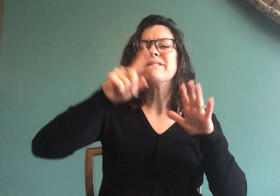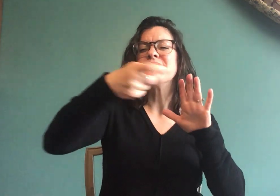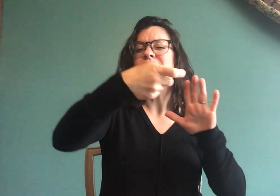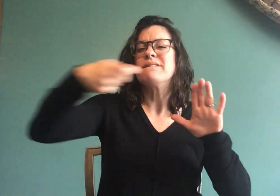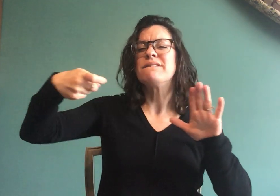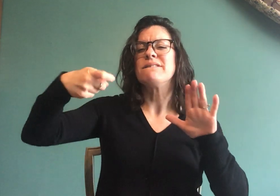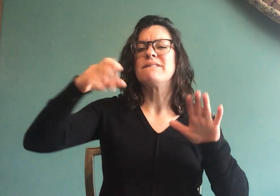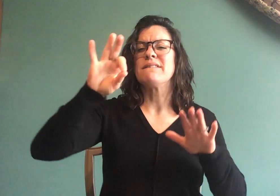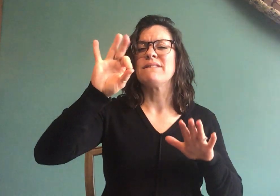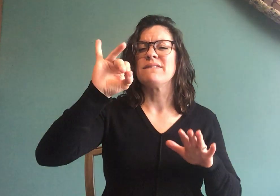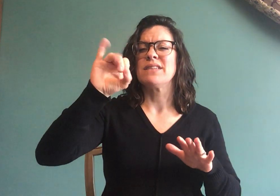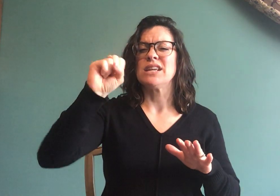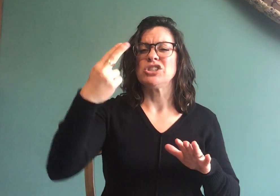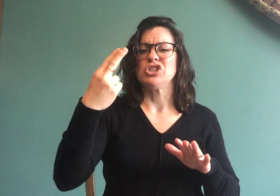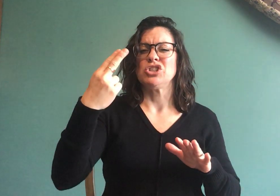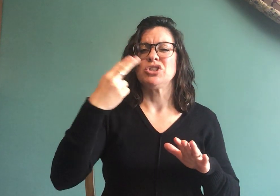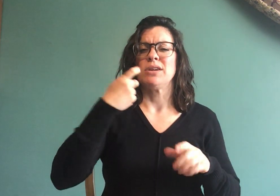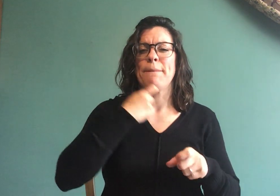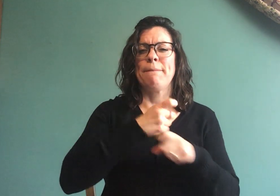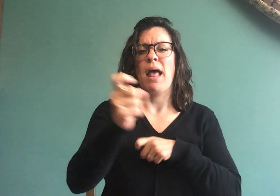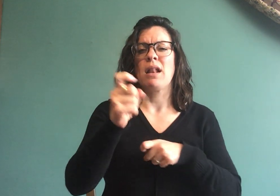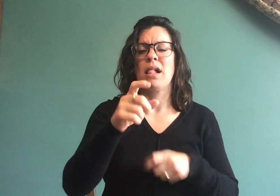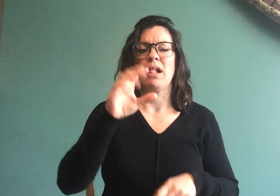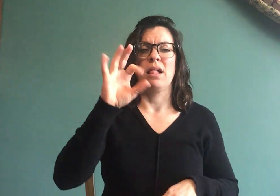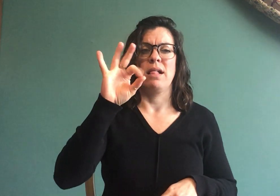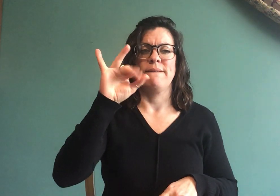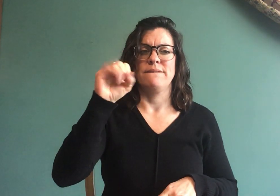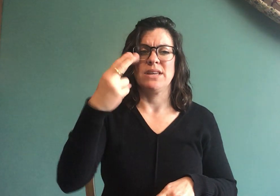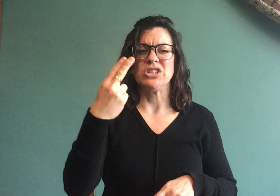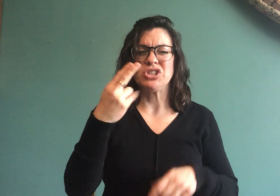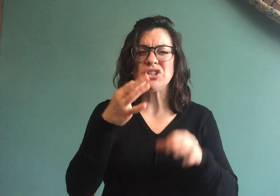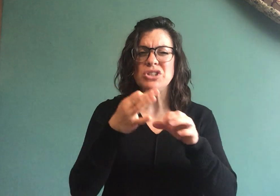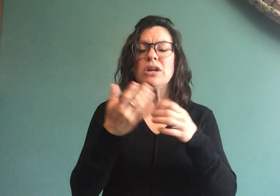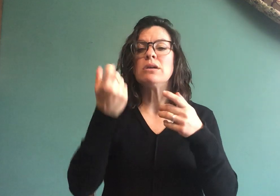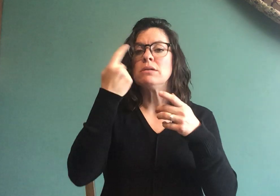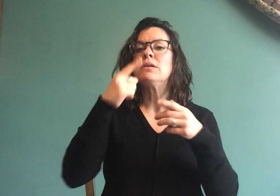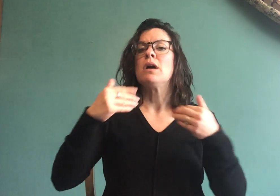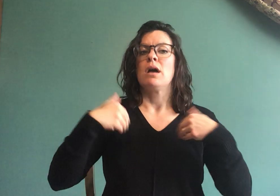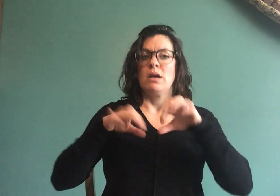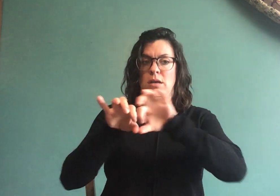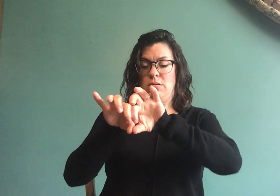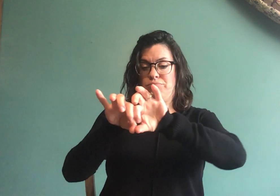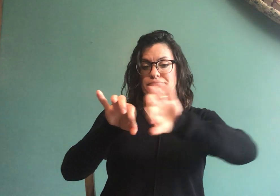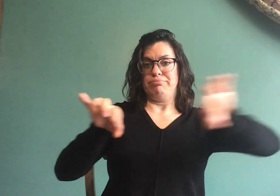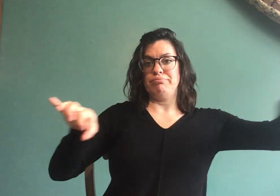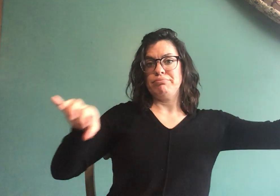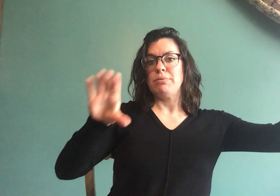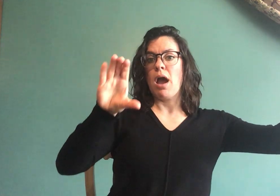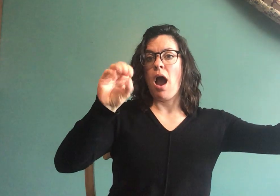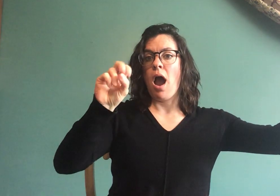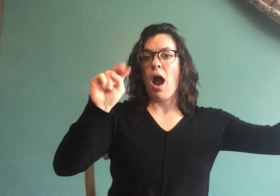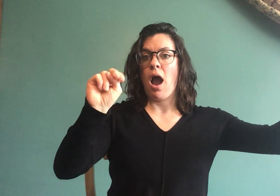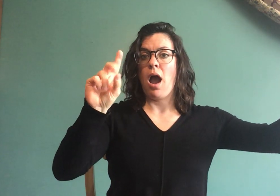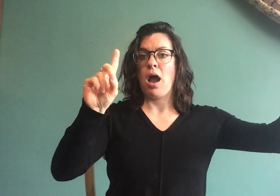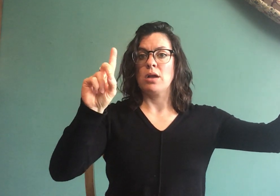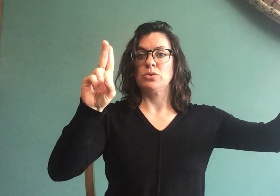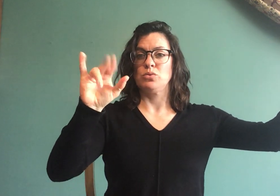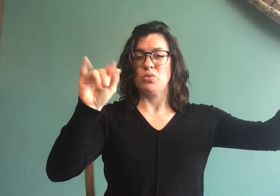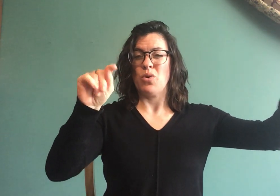conduit. And you have 2 hands, right? So he was pulling the fish with one hand and he was holding onto the metal conduit with the other